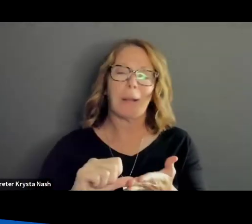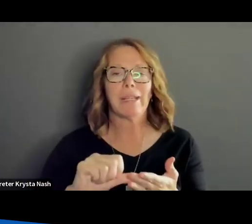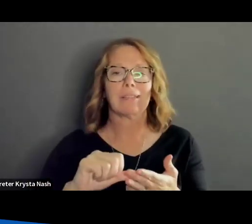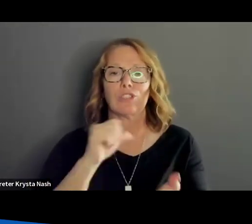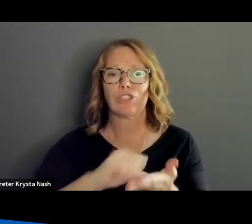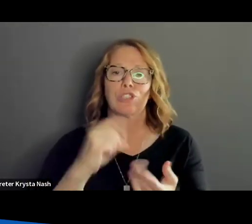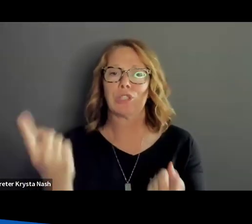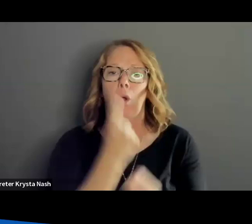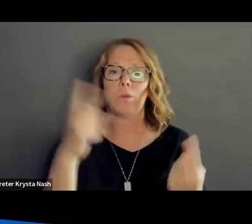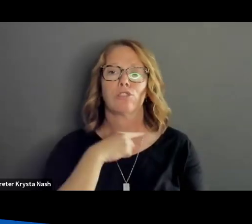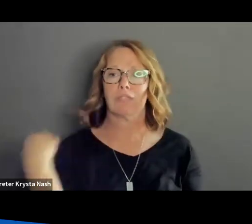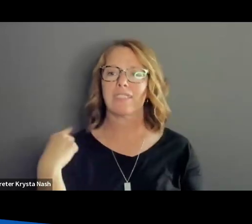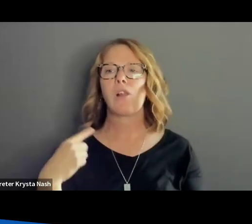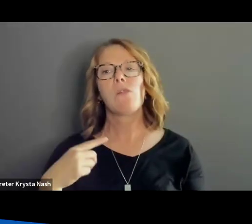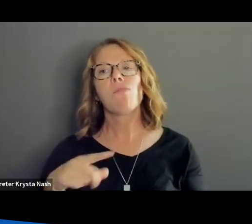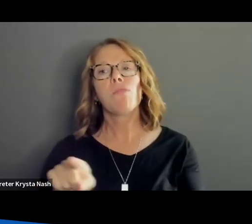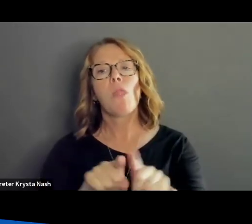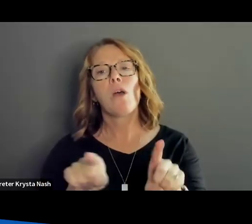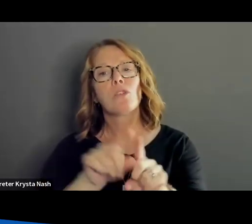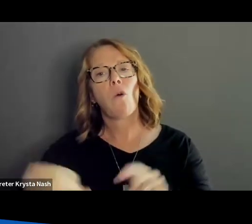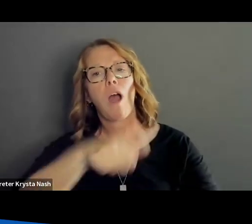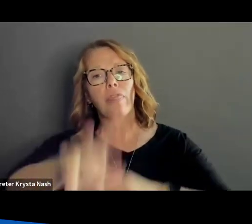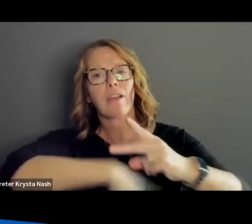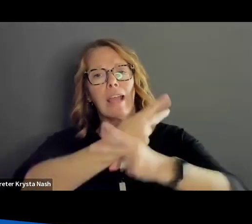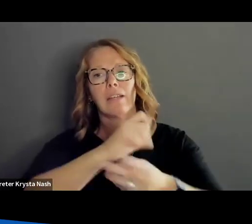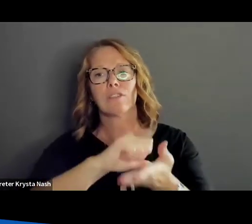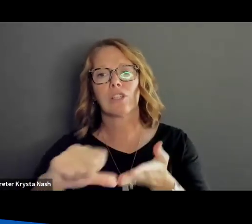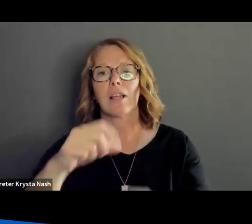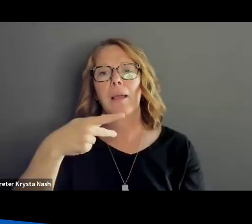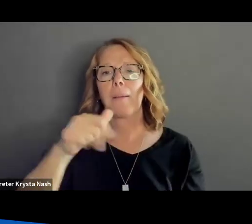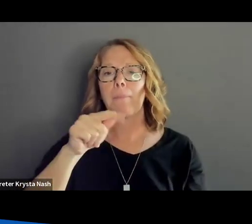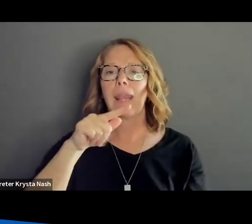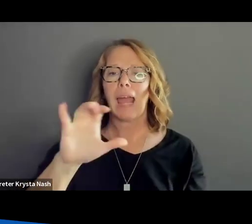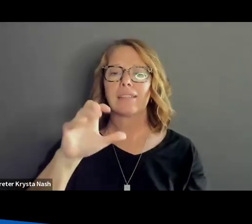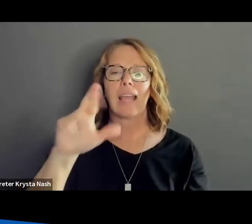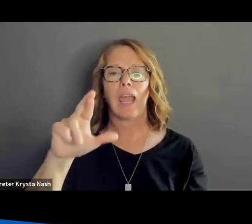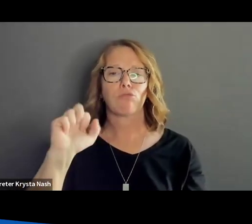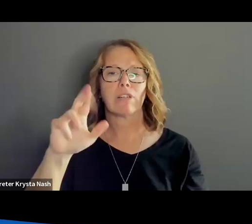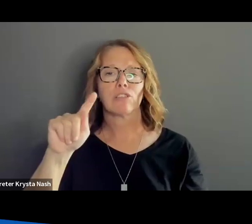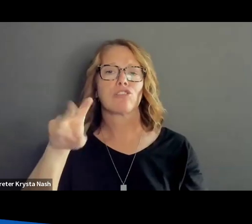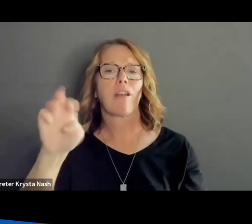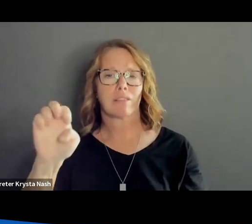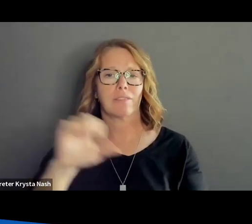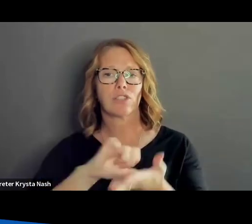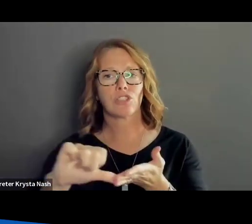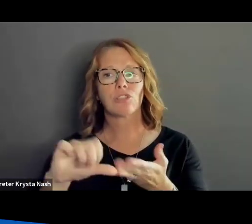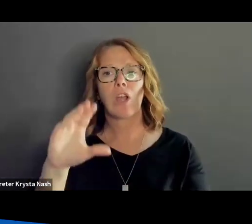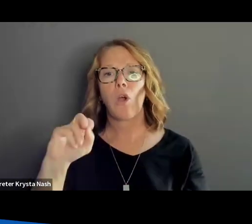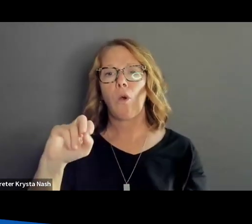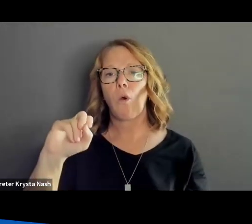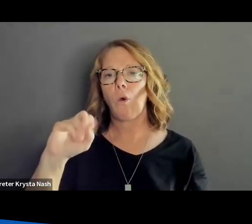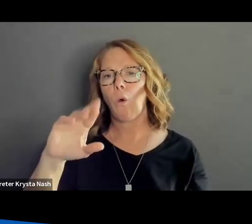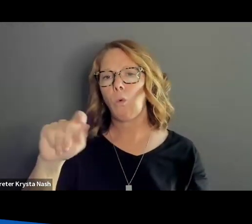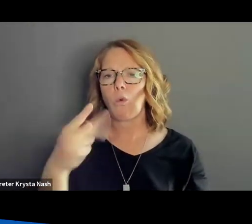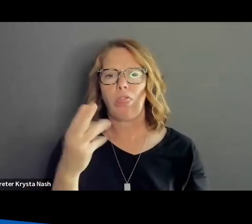kind of thing. Oh, also the other kind of surgeons that do it is in plastic and reconstructive surgery. Orthopedic surgeons might